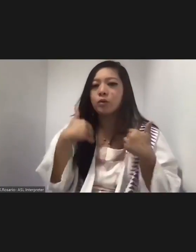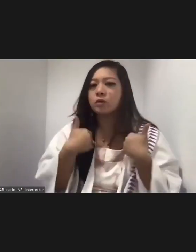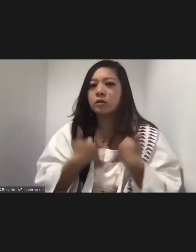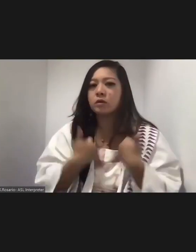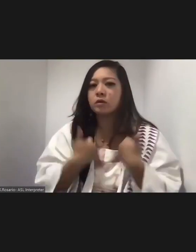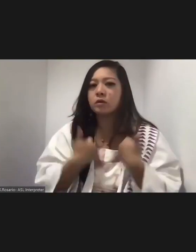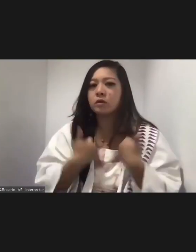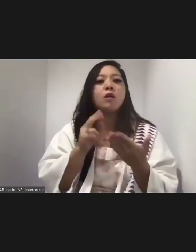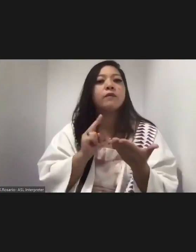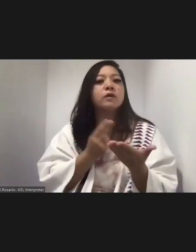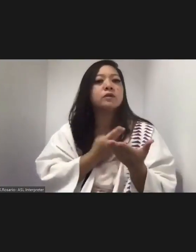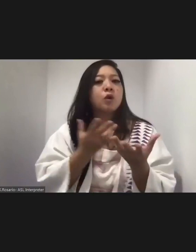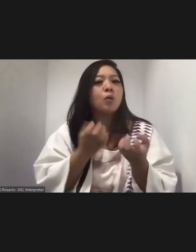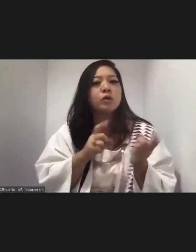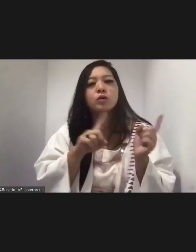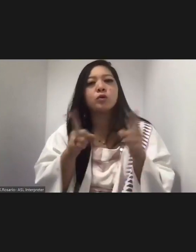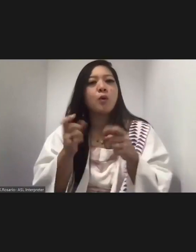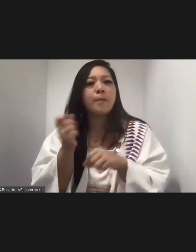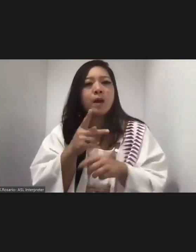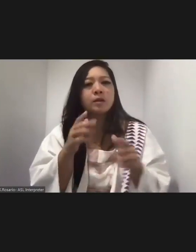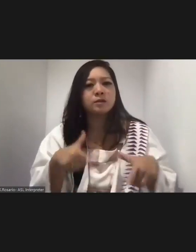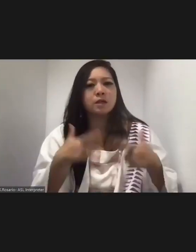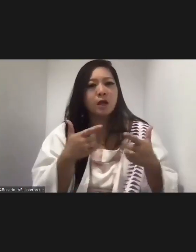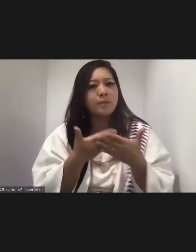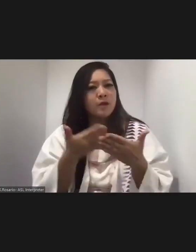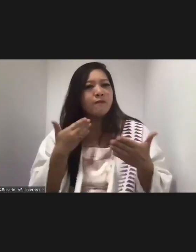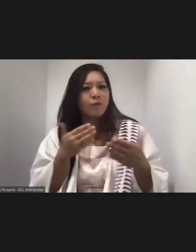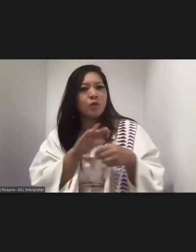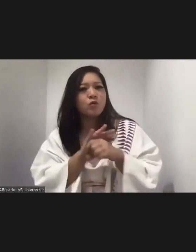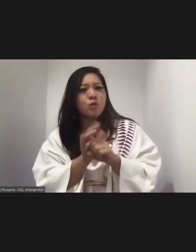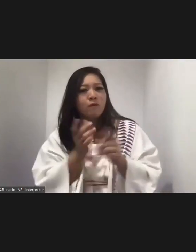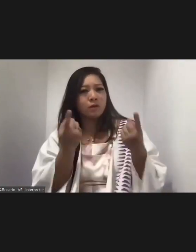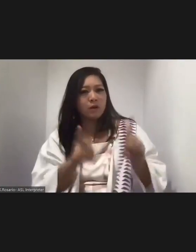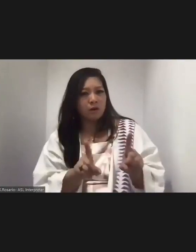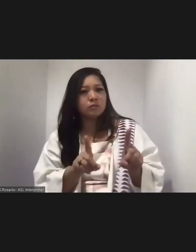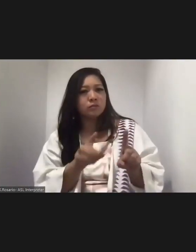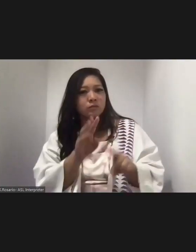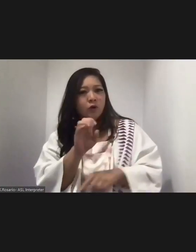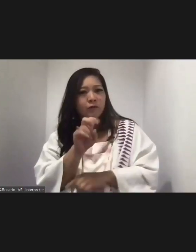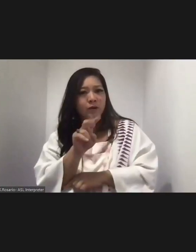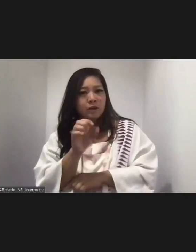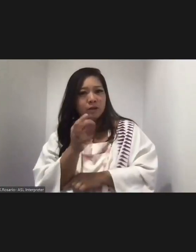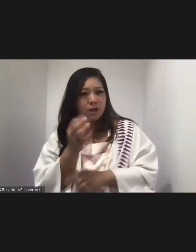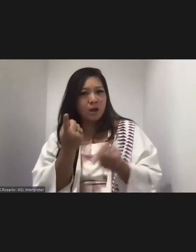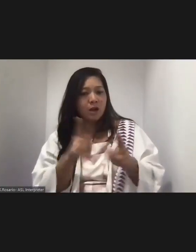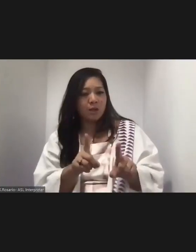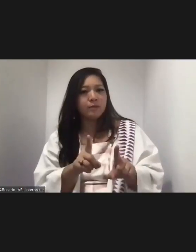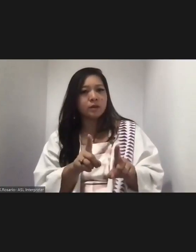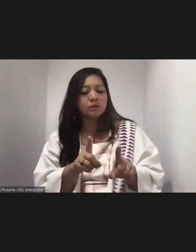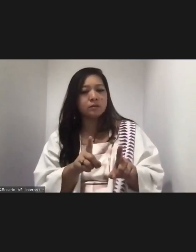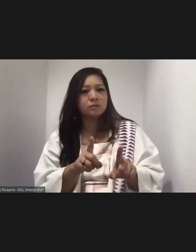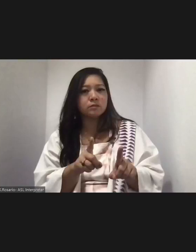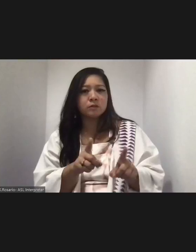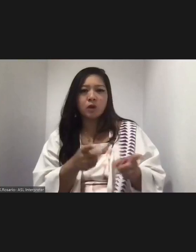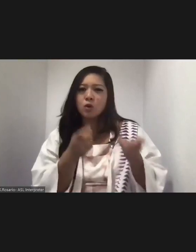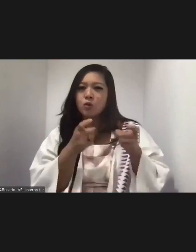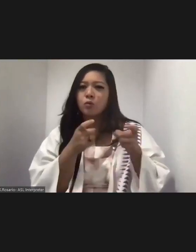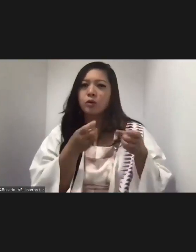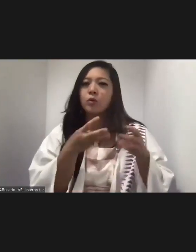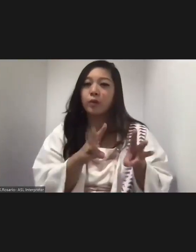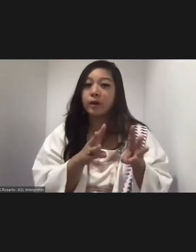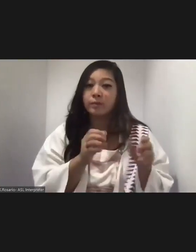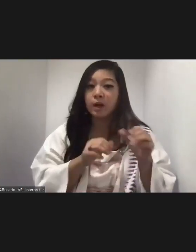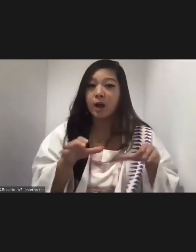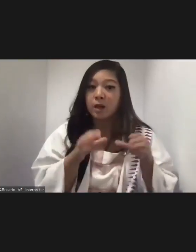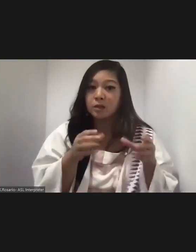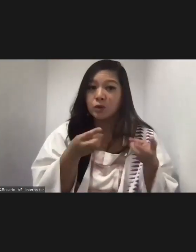want to go back to life before COVID-19. The quickest way to get there is by acting in